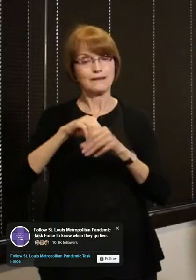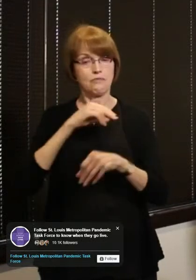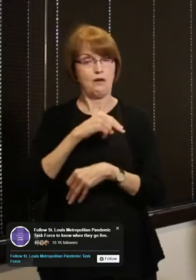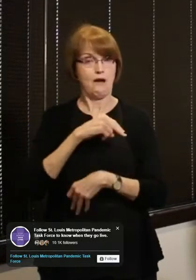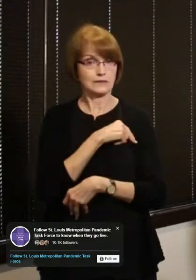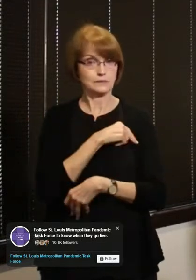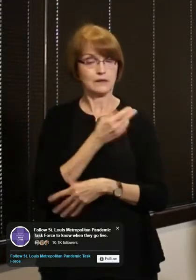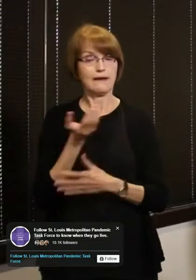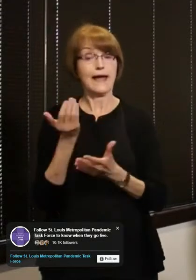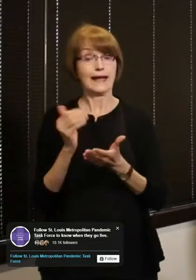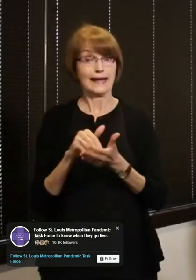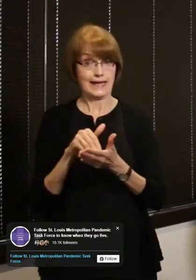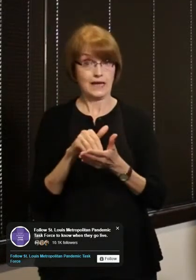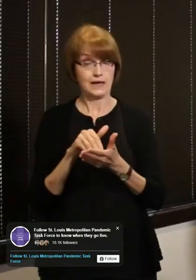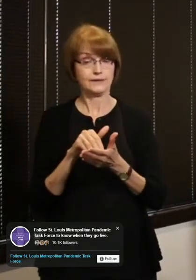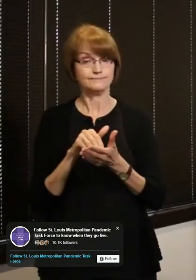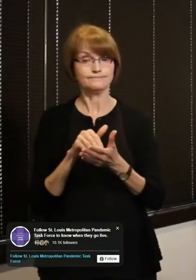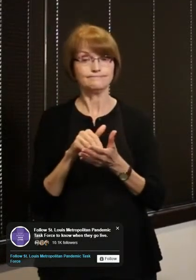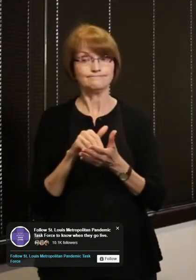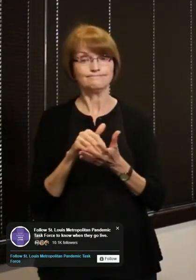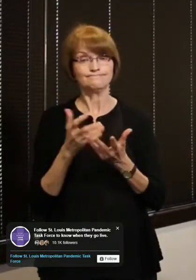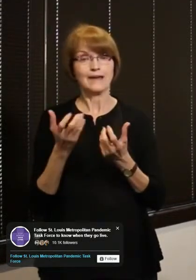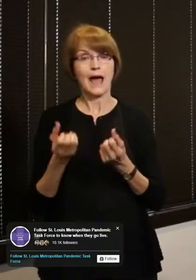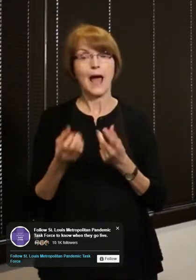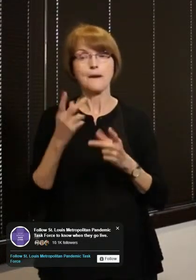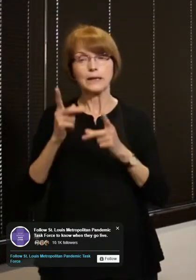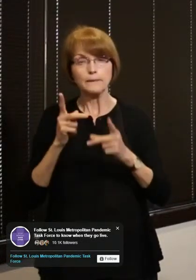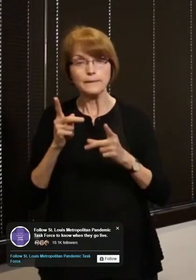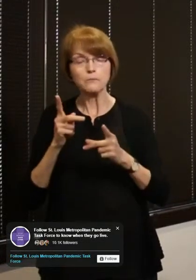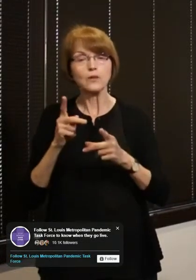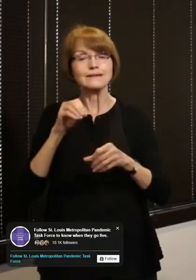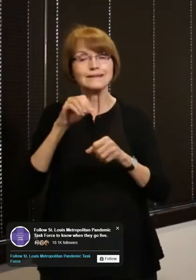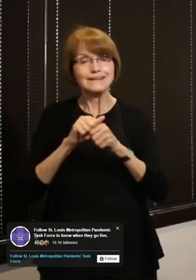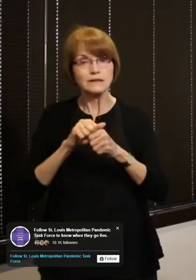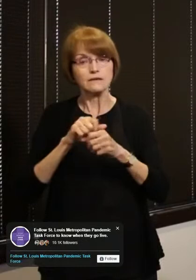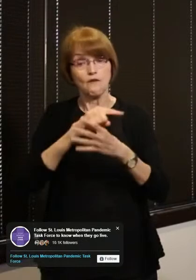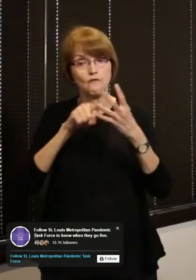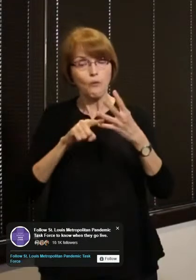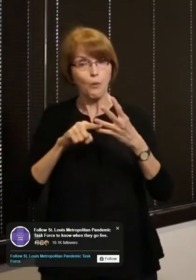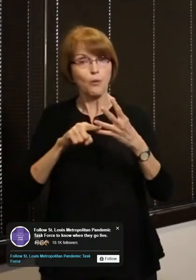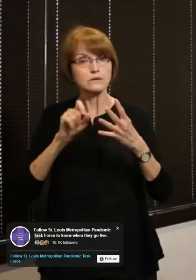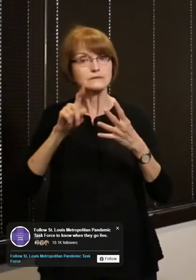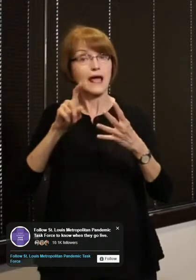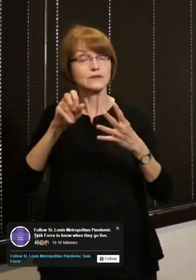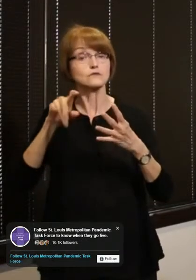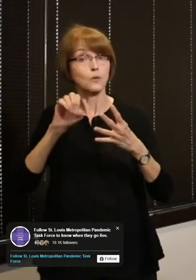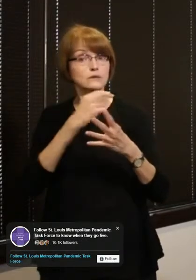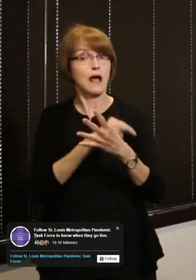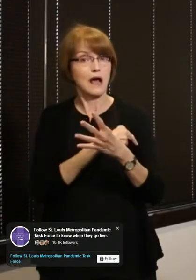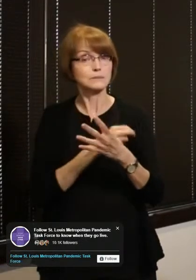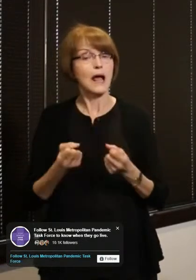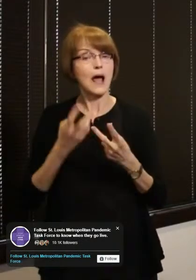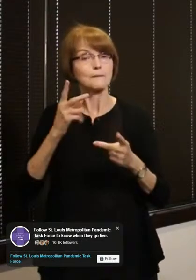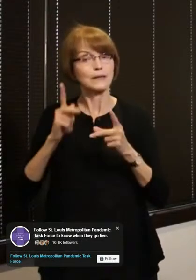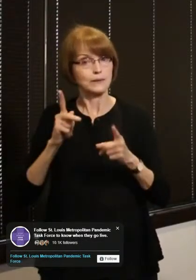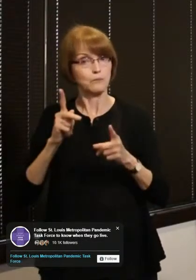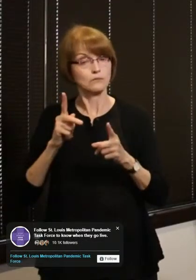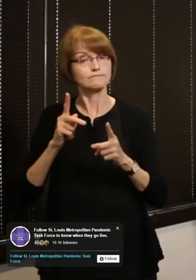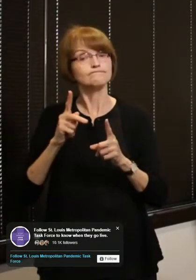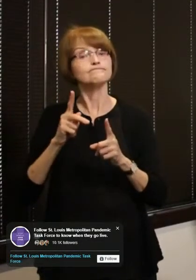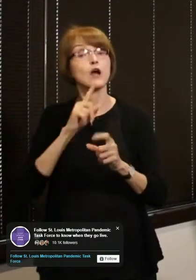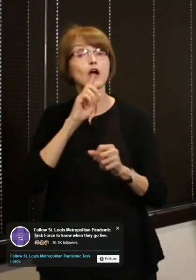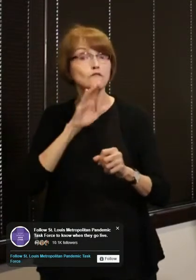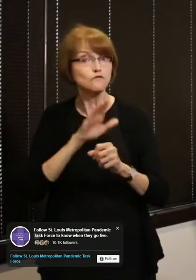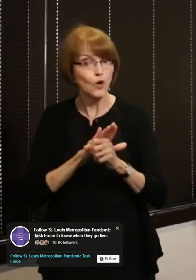this represents our daily hospitalized census in our task force hospitals. And these are confirmed COVID positive